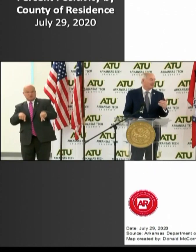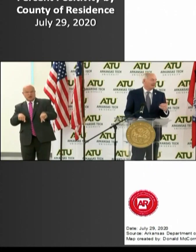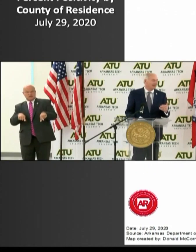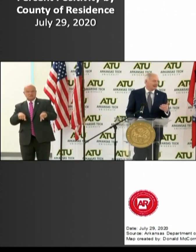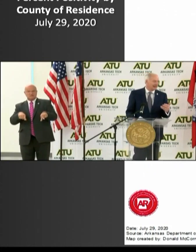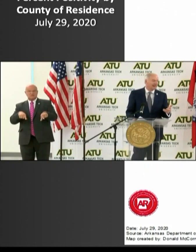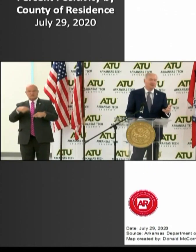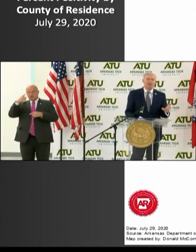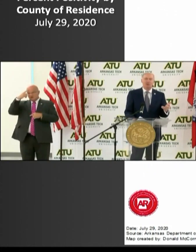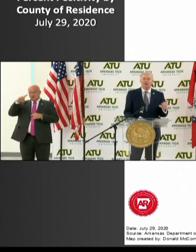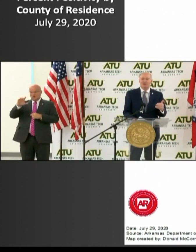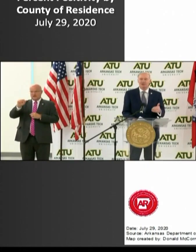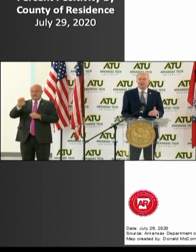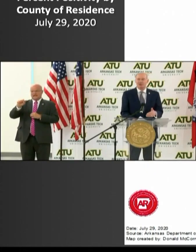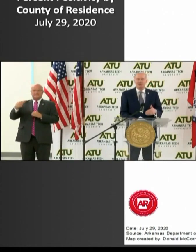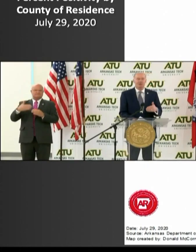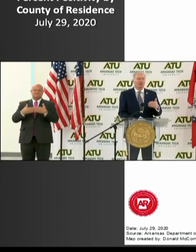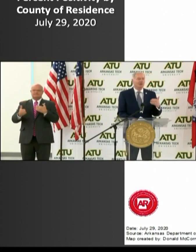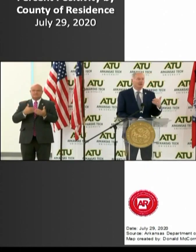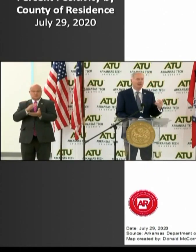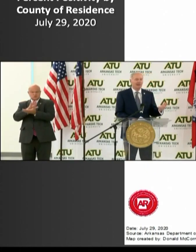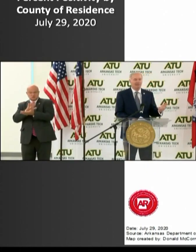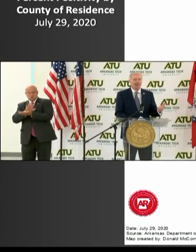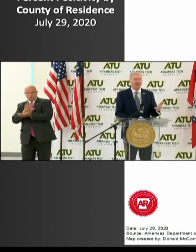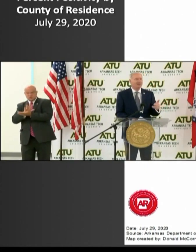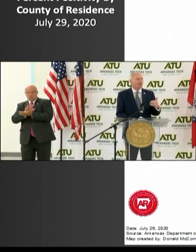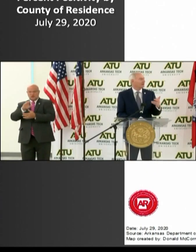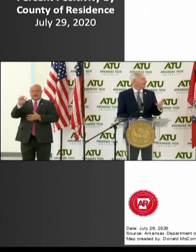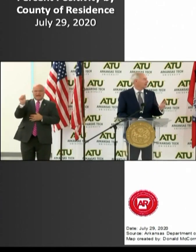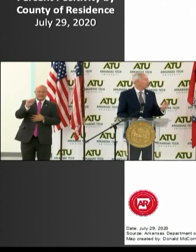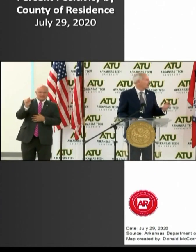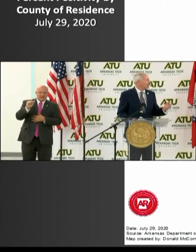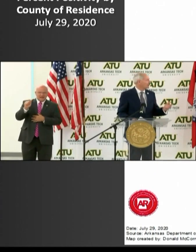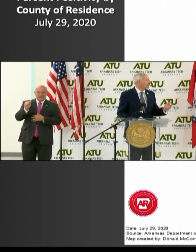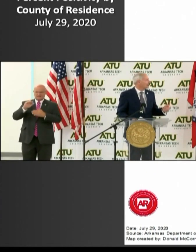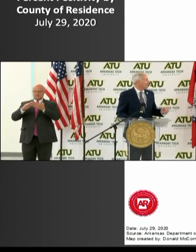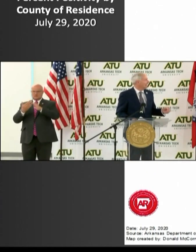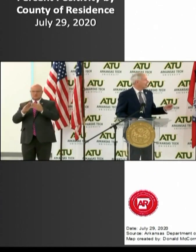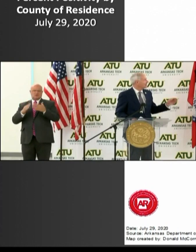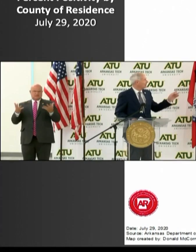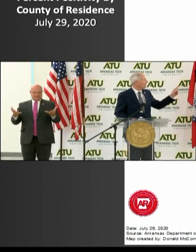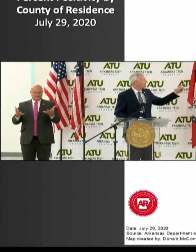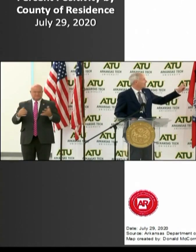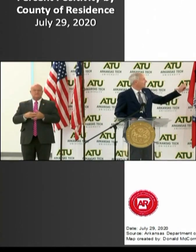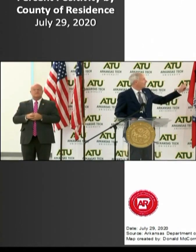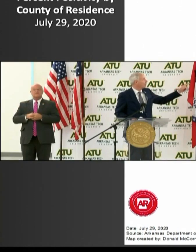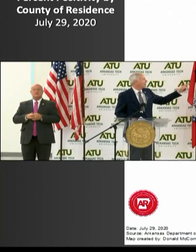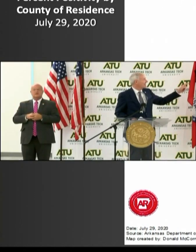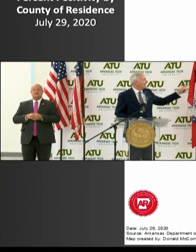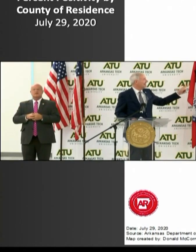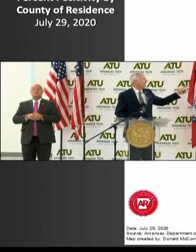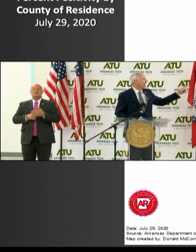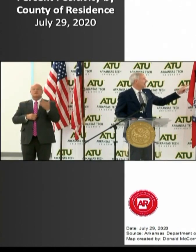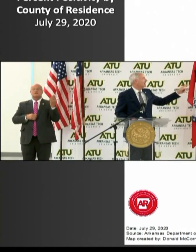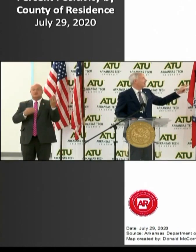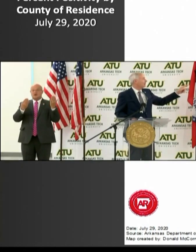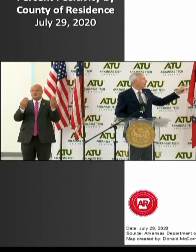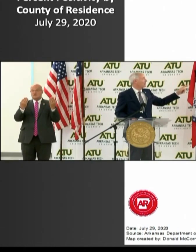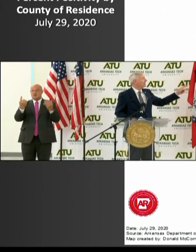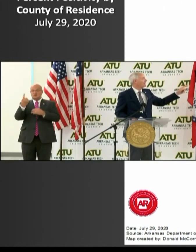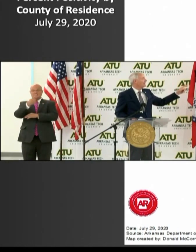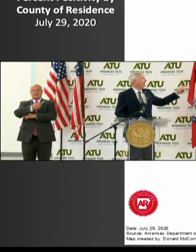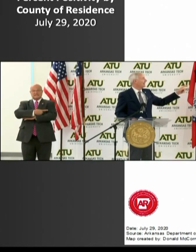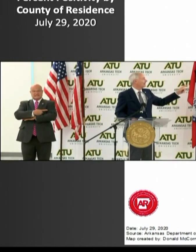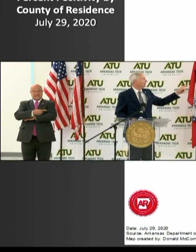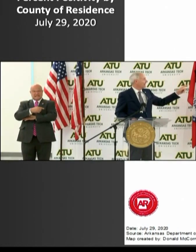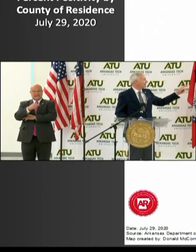to cases, whether it's in a school or in athletics or in the community. And so this is the 14-day